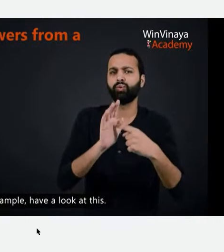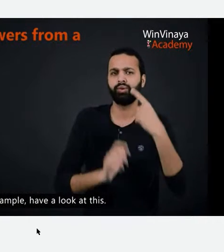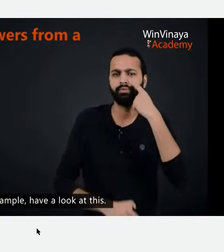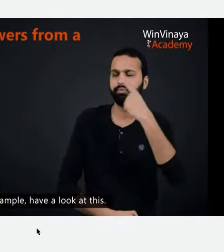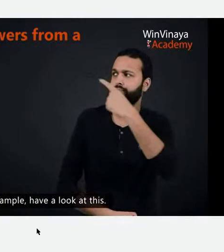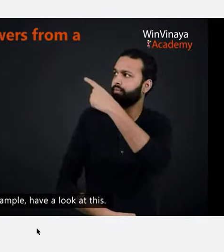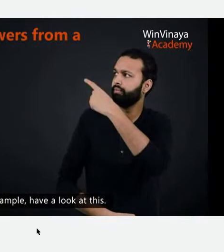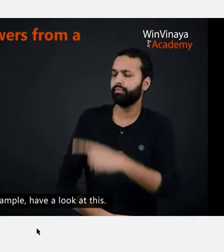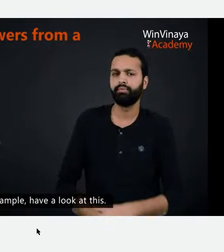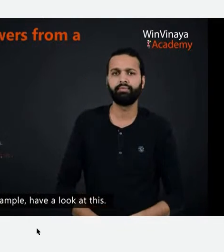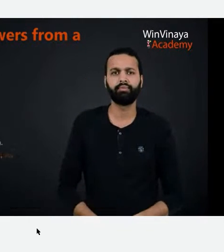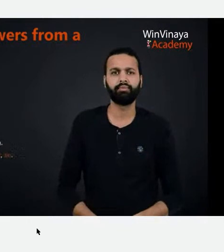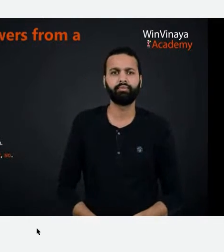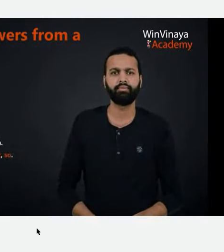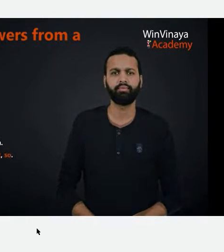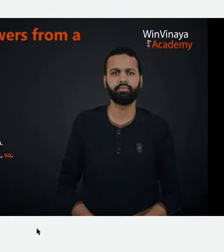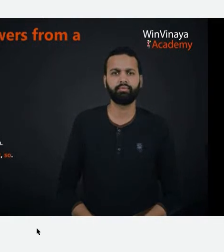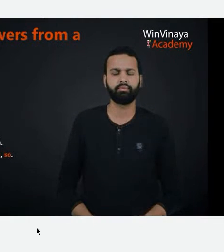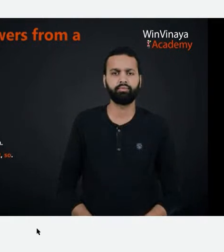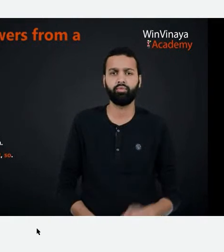For example, have a look at this.